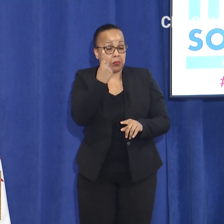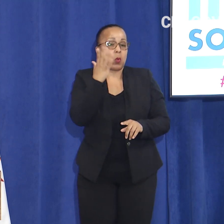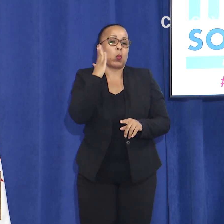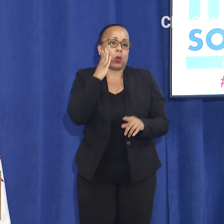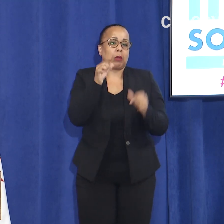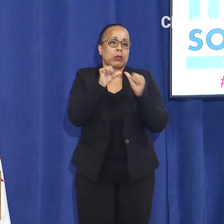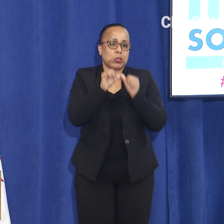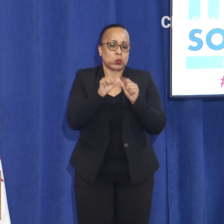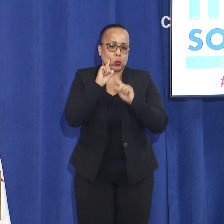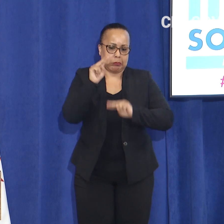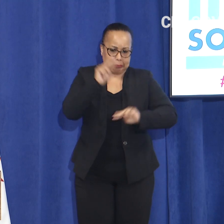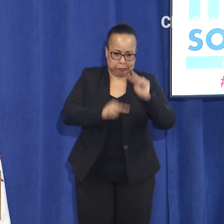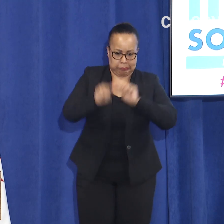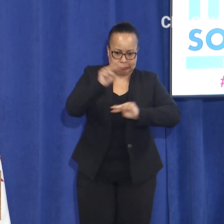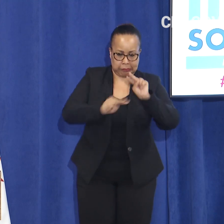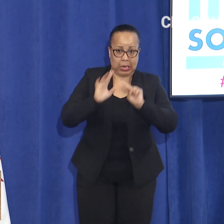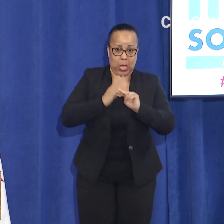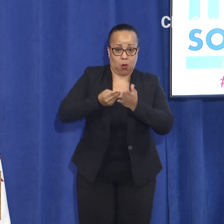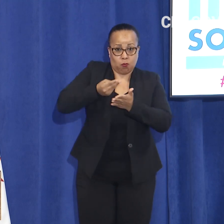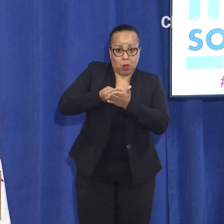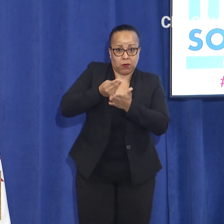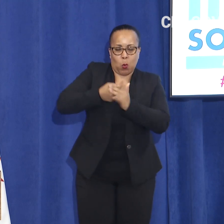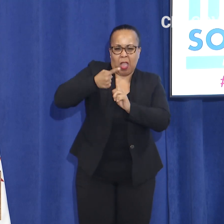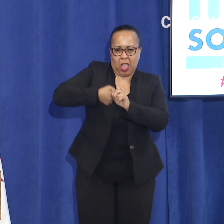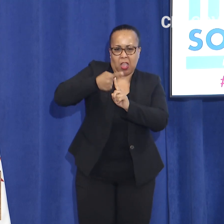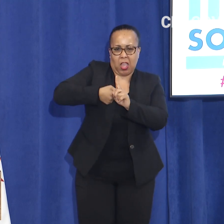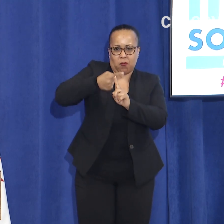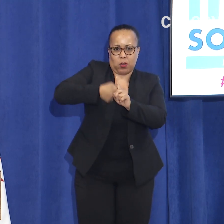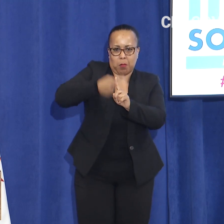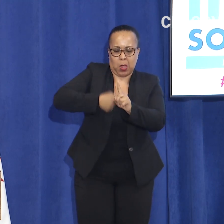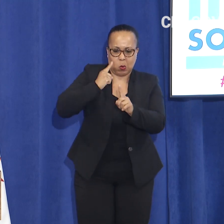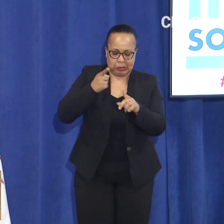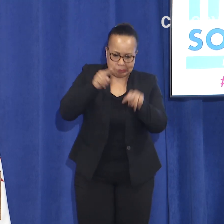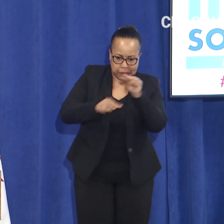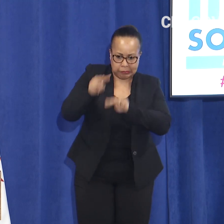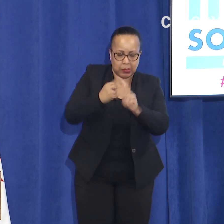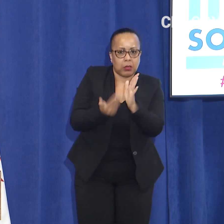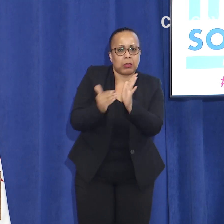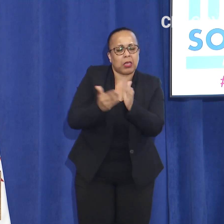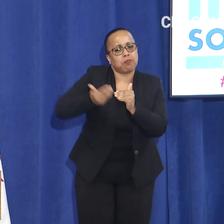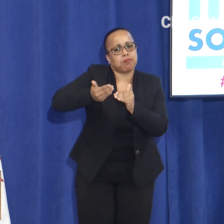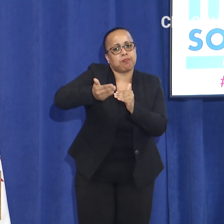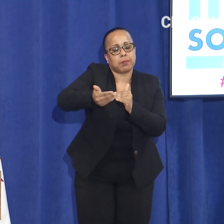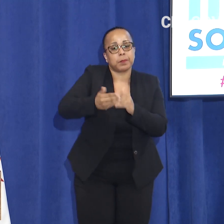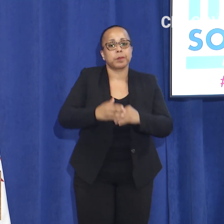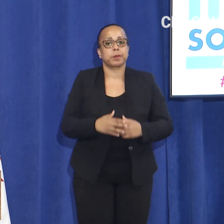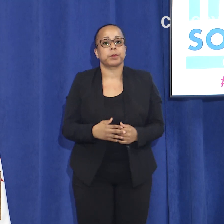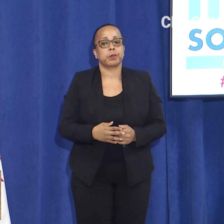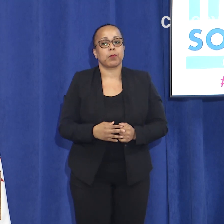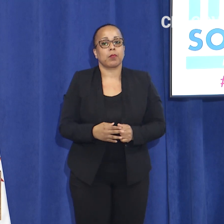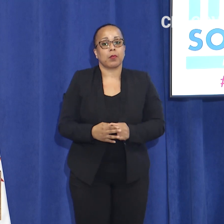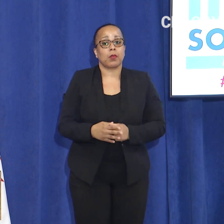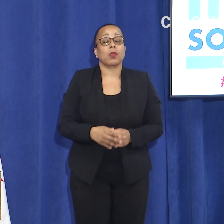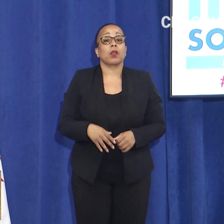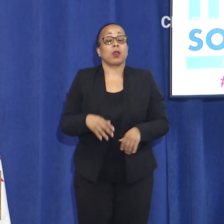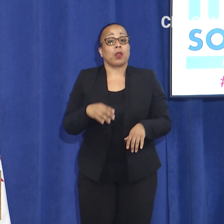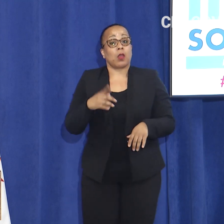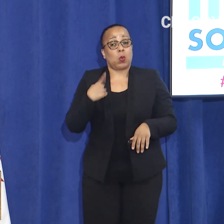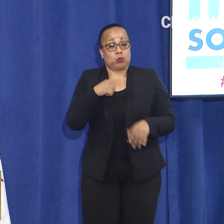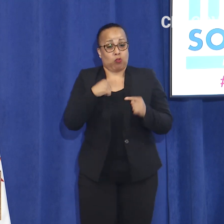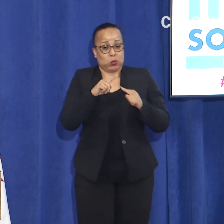continue to evaluate our revenues every month as we have been. And the steps we'll be taking to close our